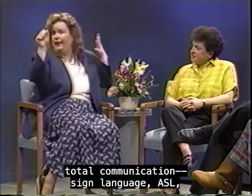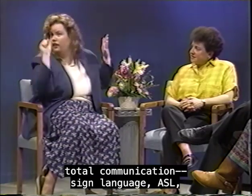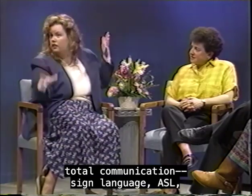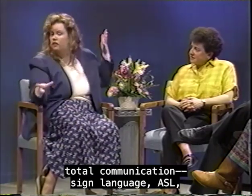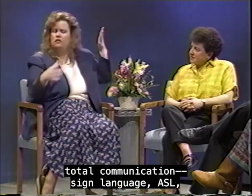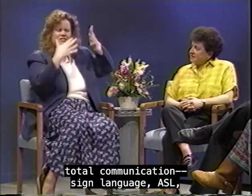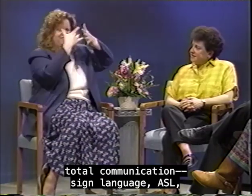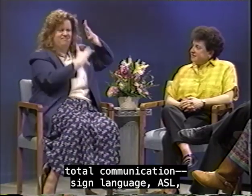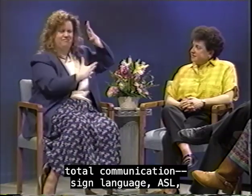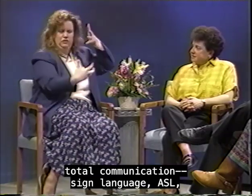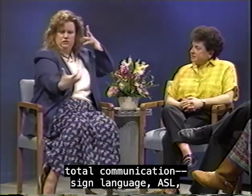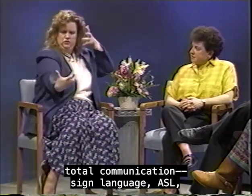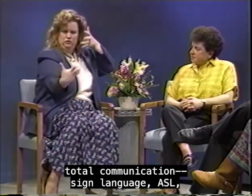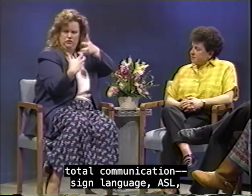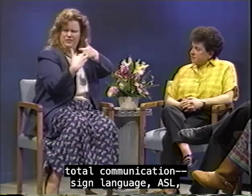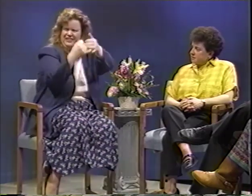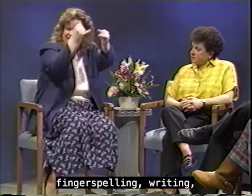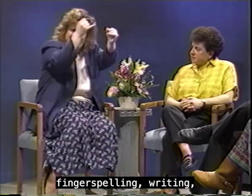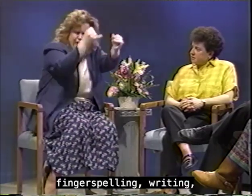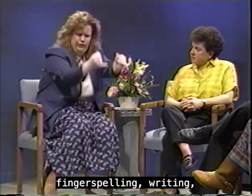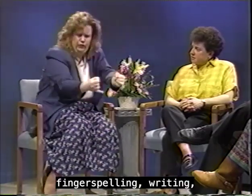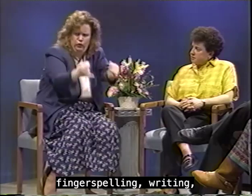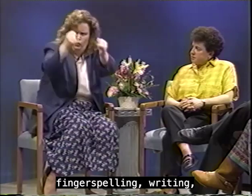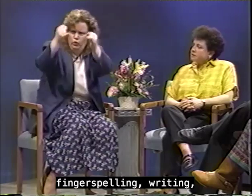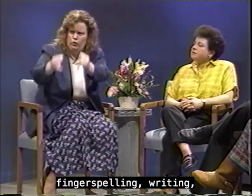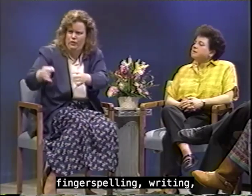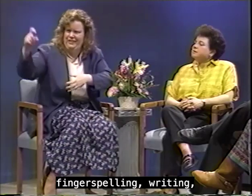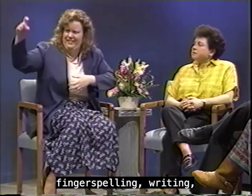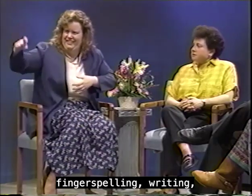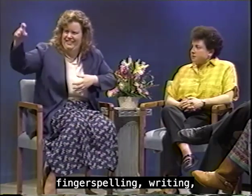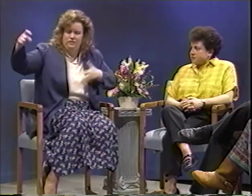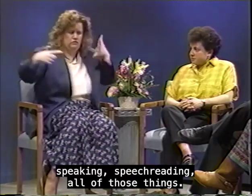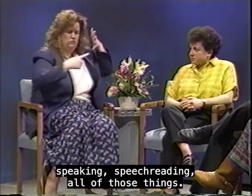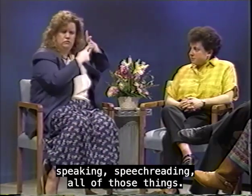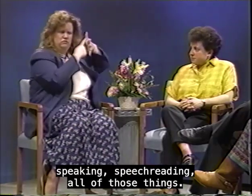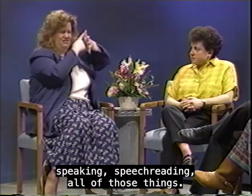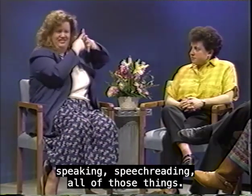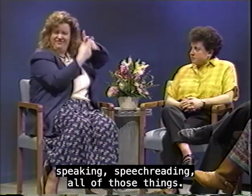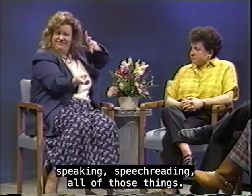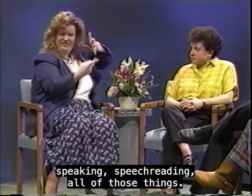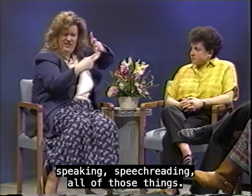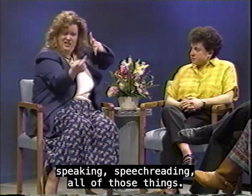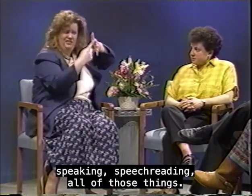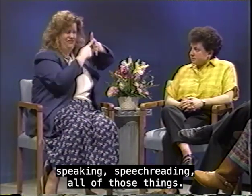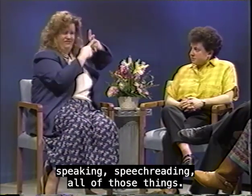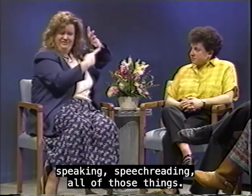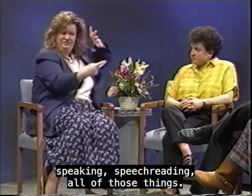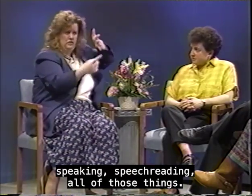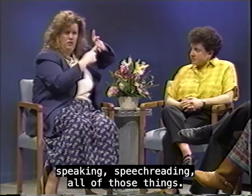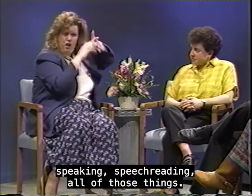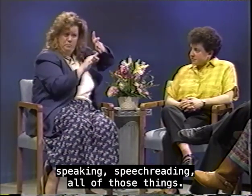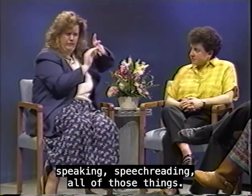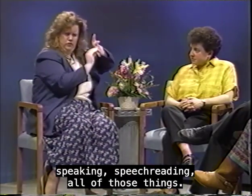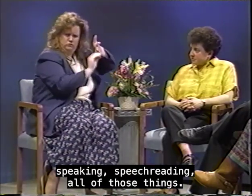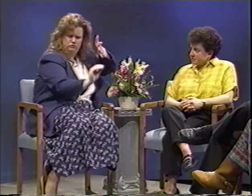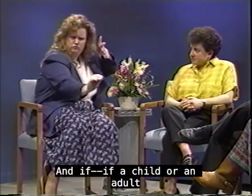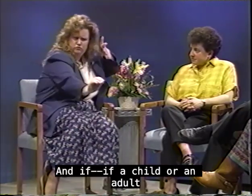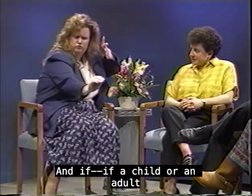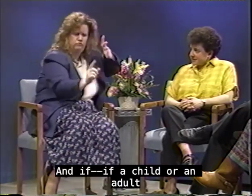communication: sign language, ASL, finger spelling, writing, speaking, speech reading, all of those things. And